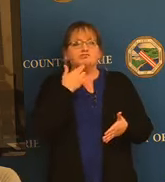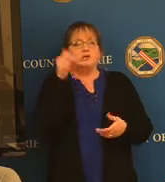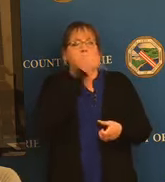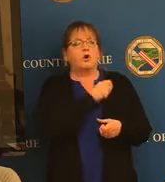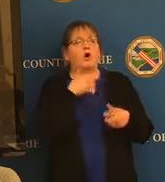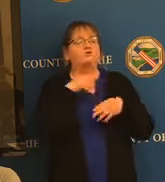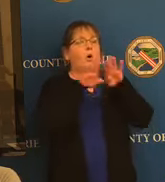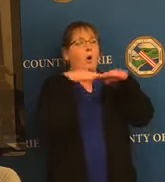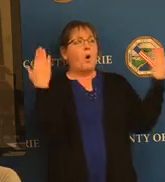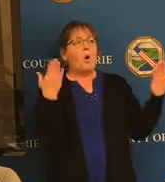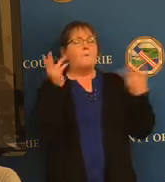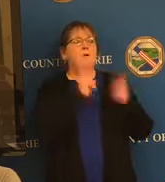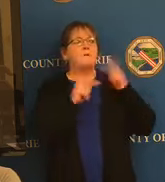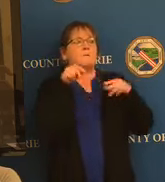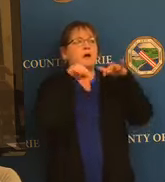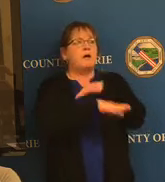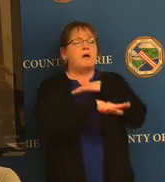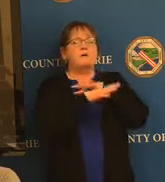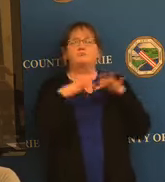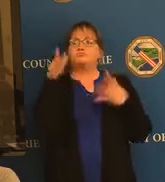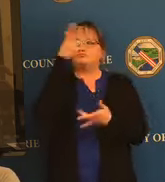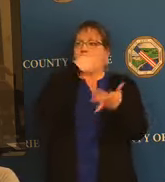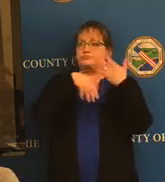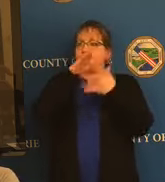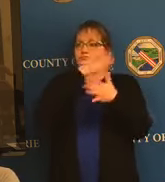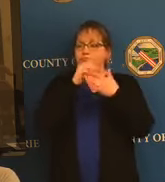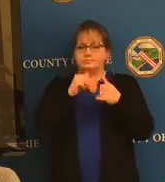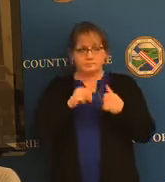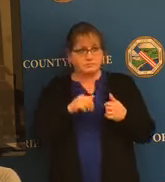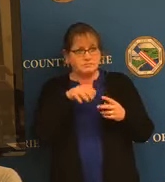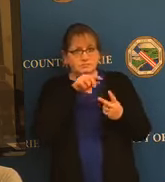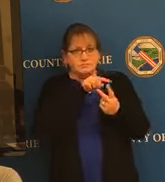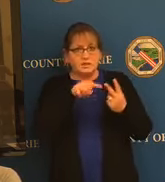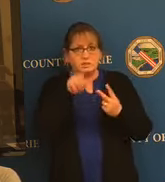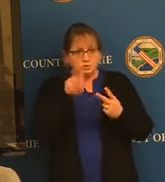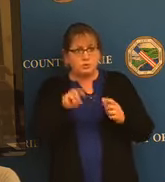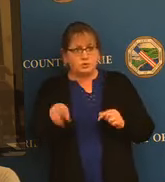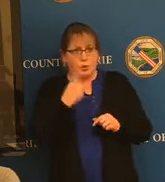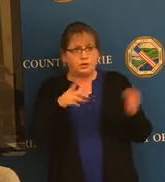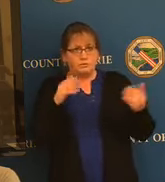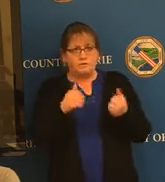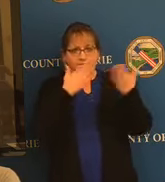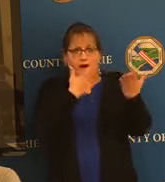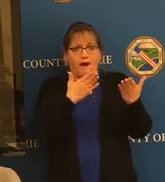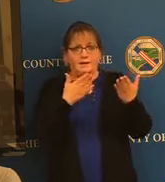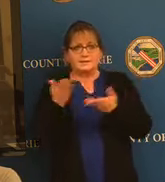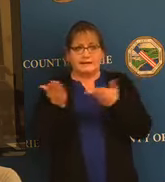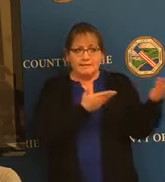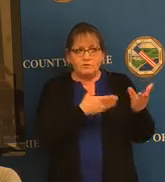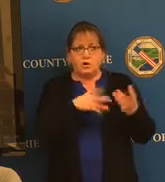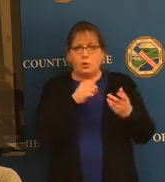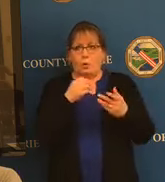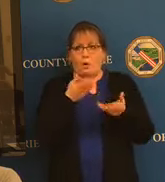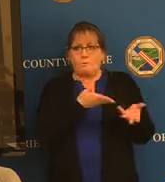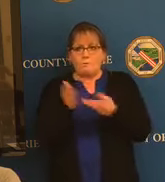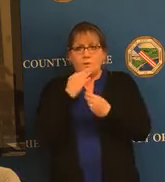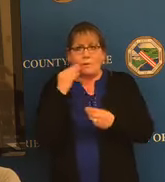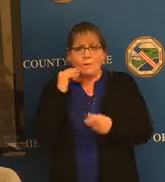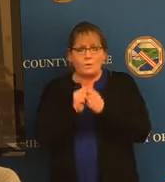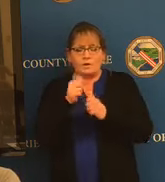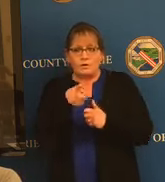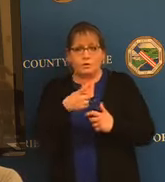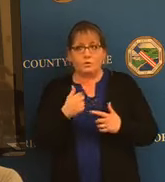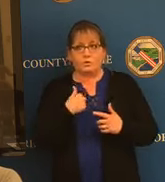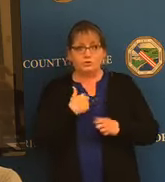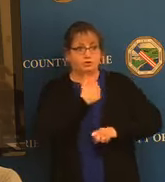not providing only takeout or delivery. They'd already shut it down by the time I got the information,